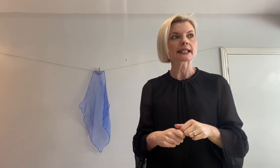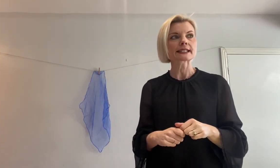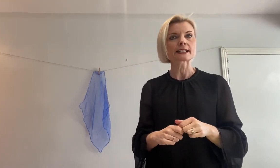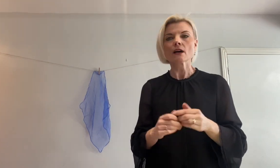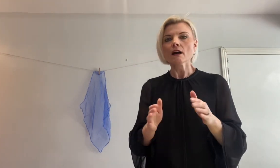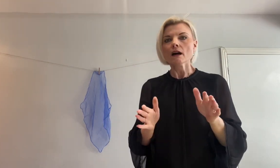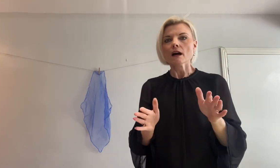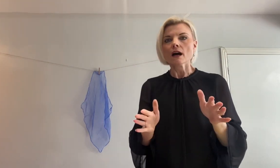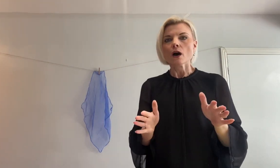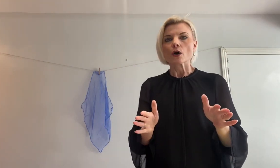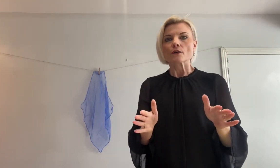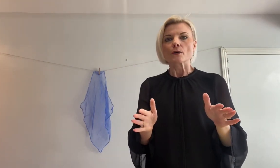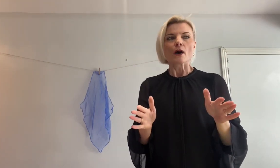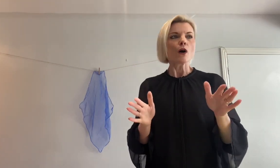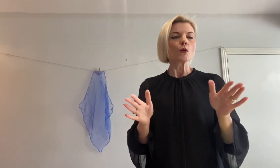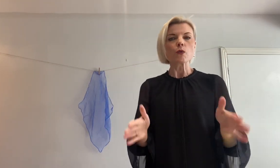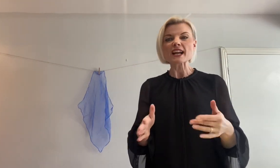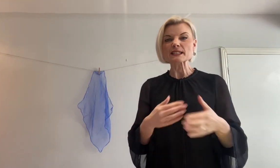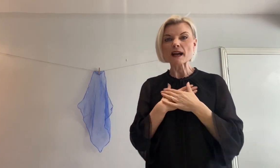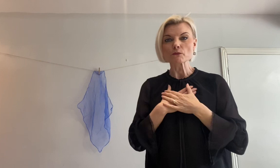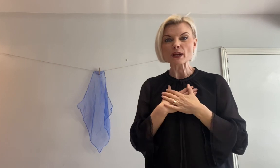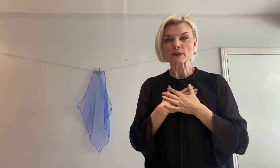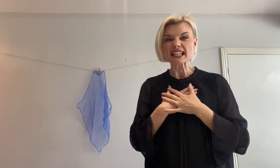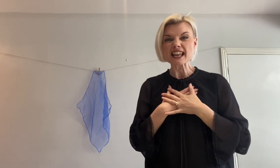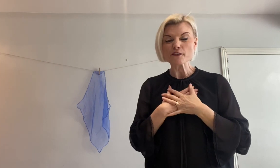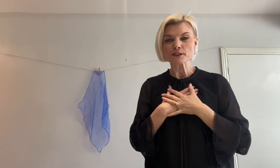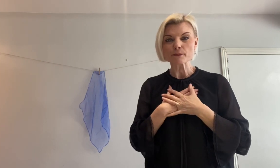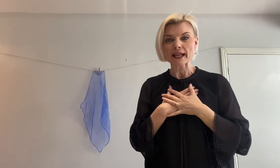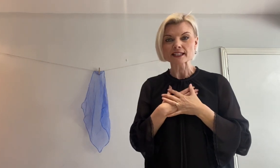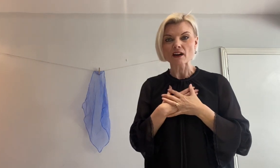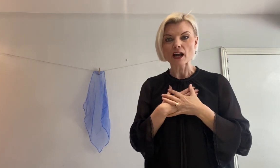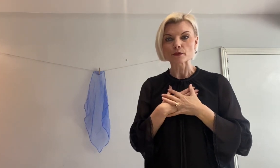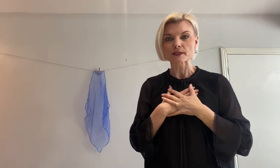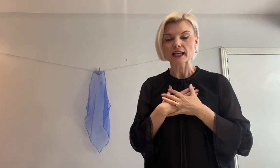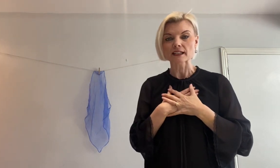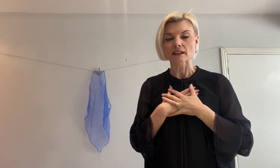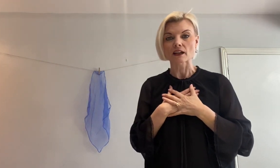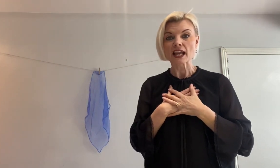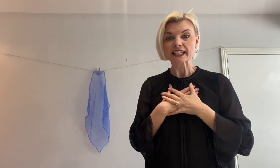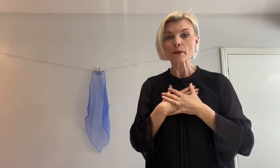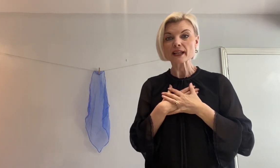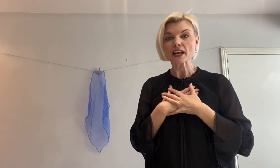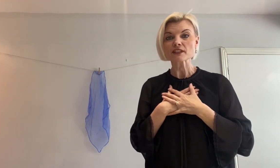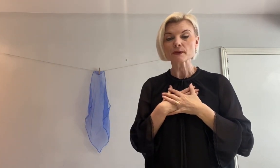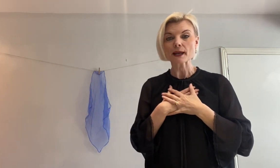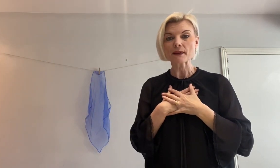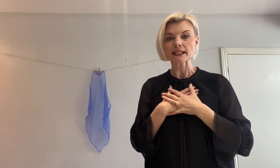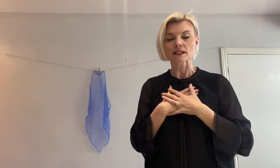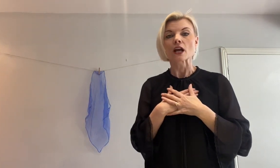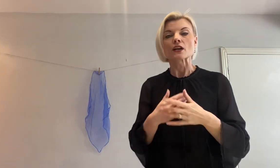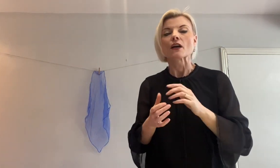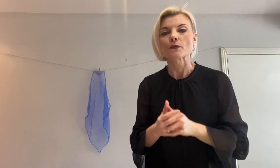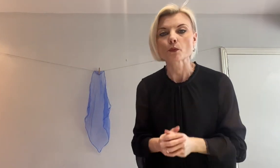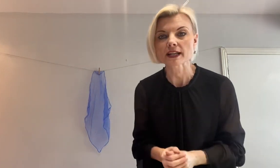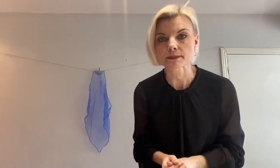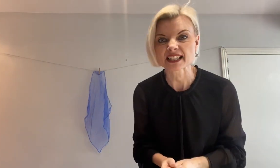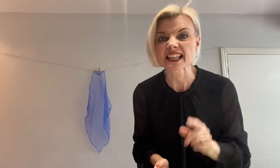said, oh, wise man, we would love to paint our homes that colour. Can we have some of that paint? And the wise man said,